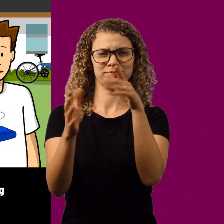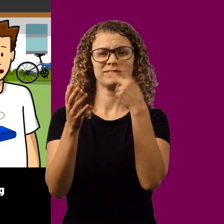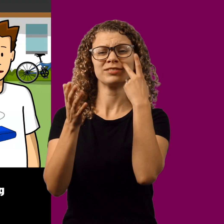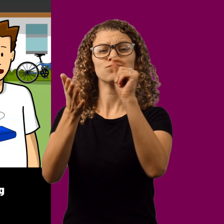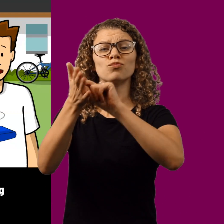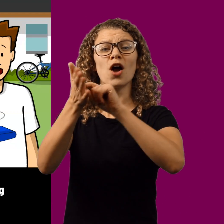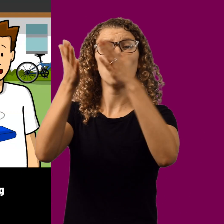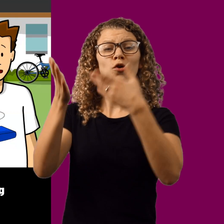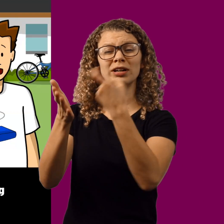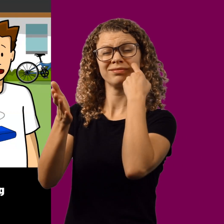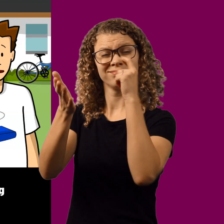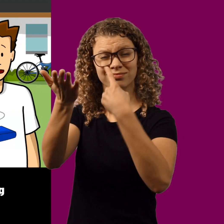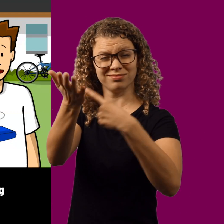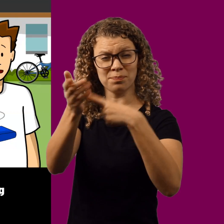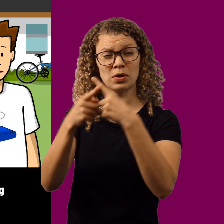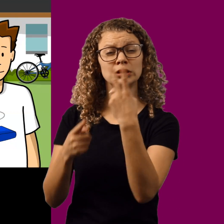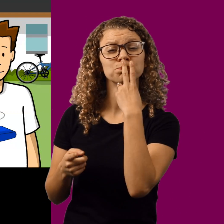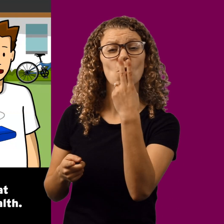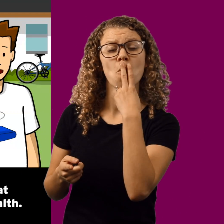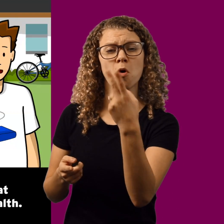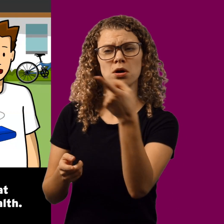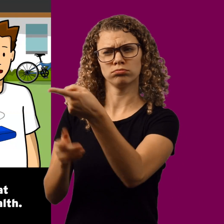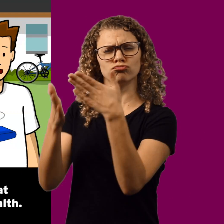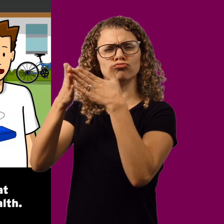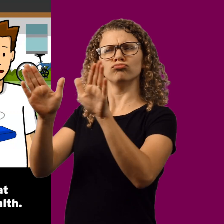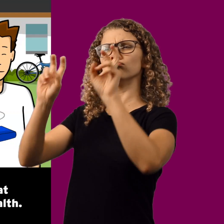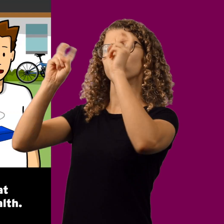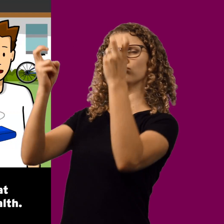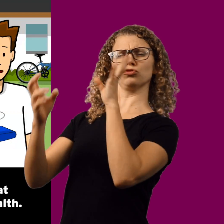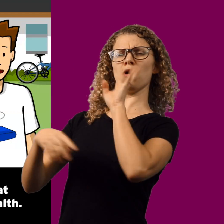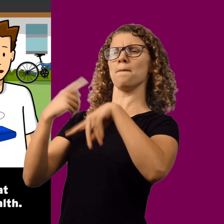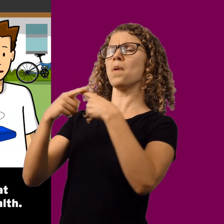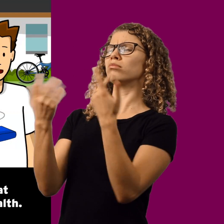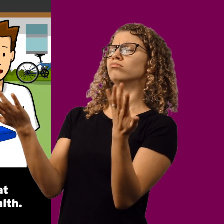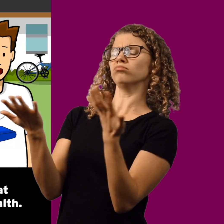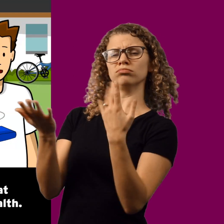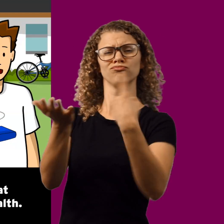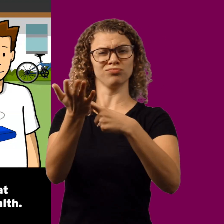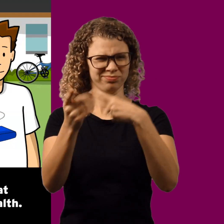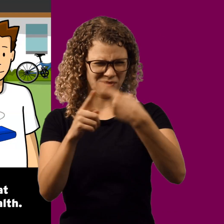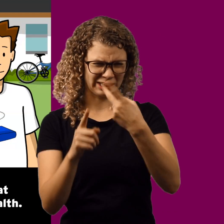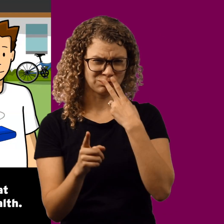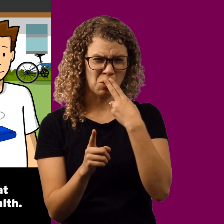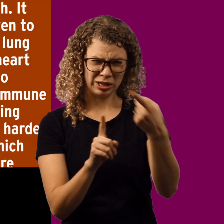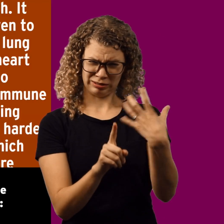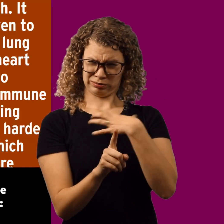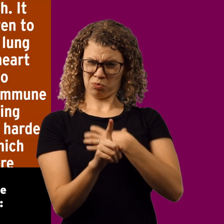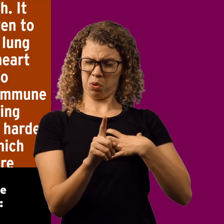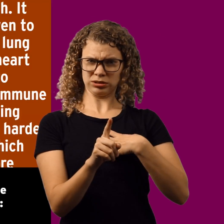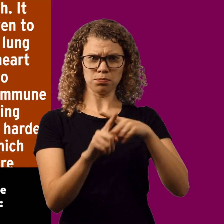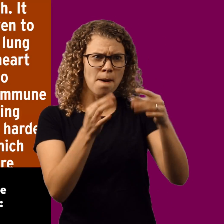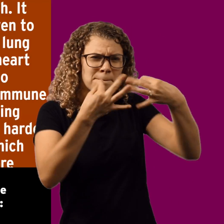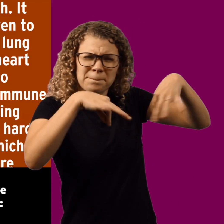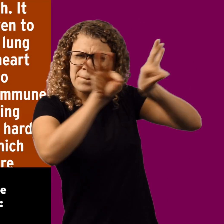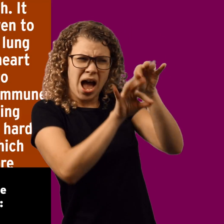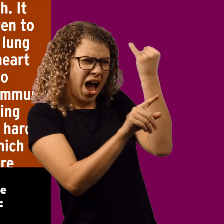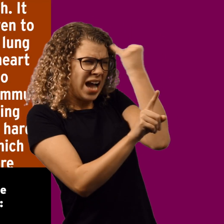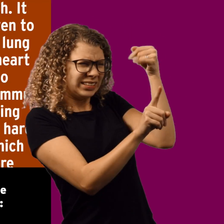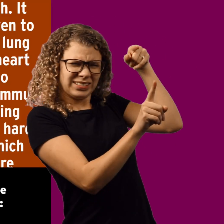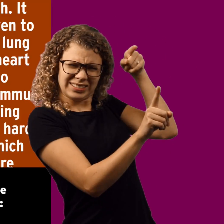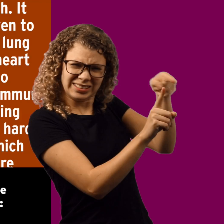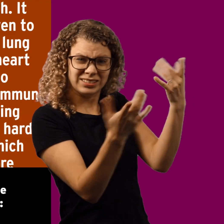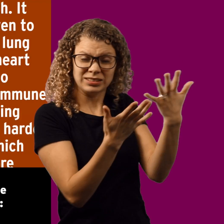Well, the writer is saying that smoking is gross, but more specifically that smoking is bad for your health. You can tell this from the details